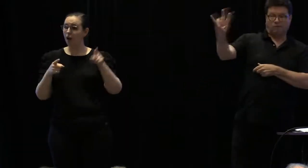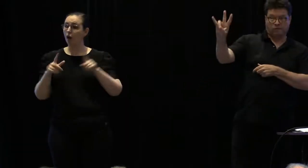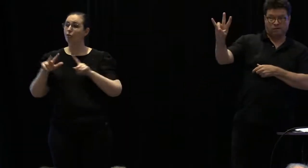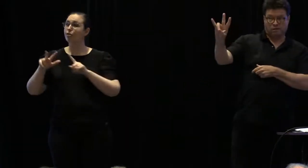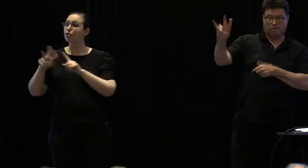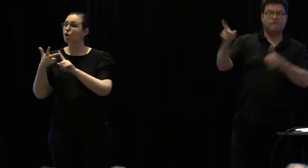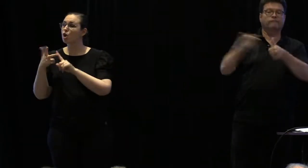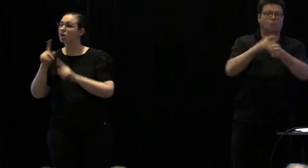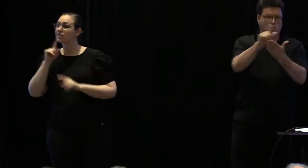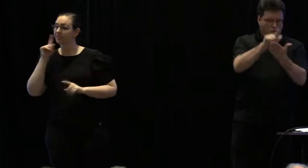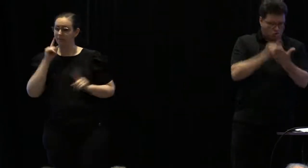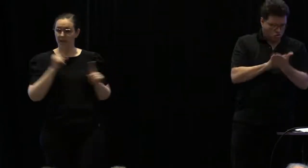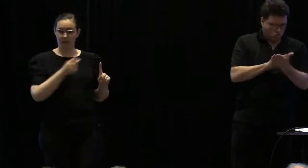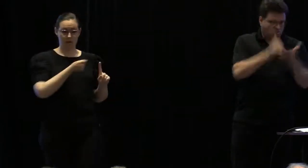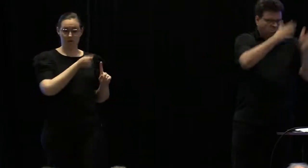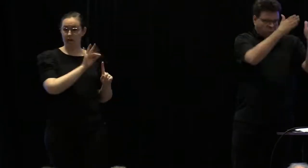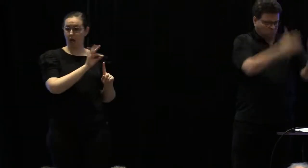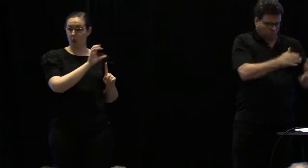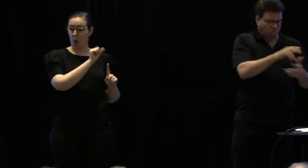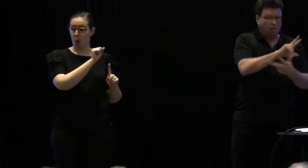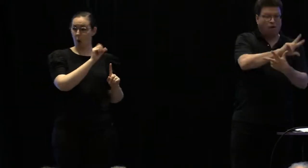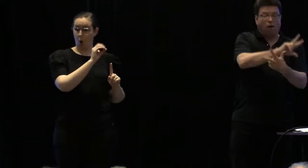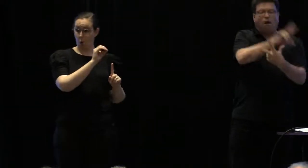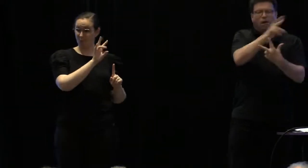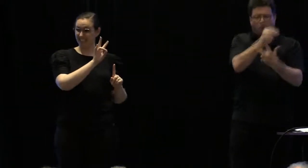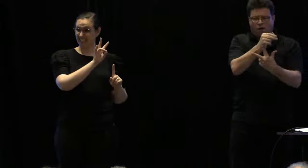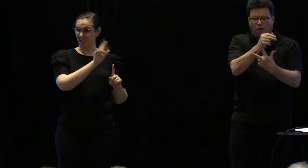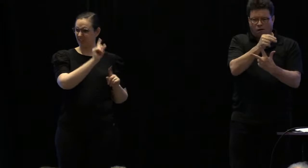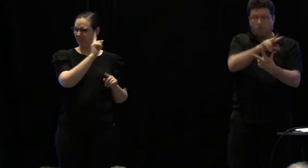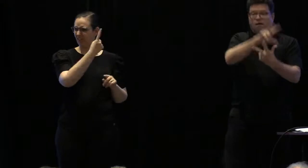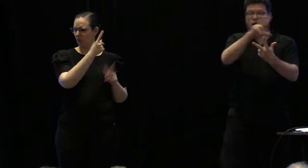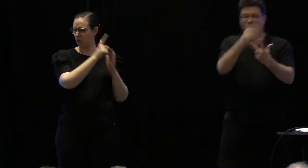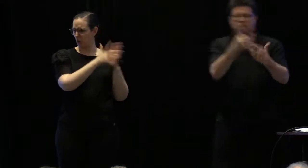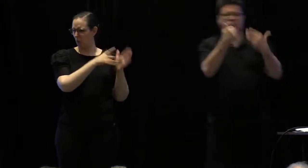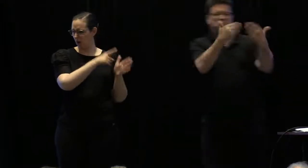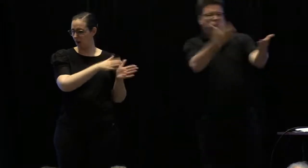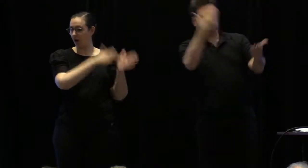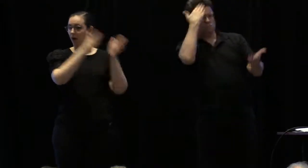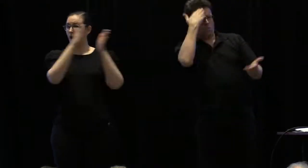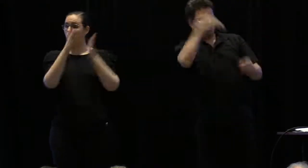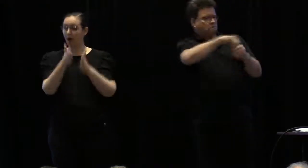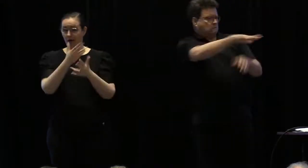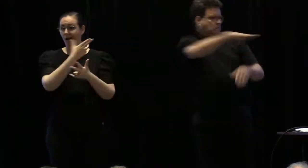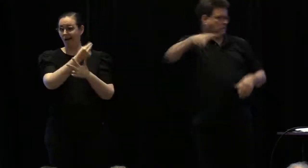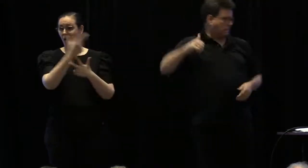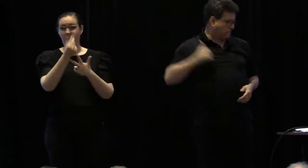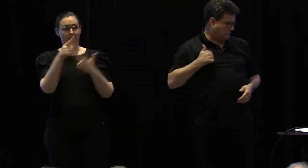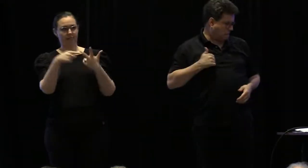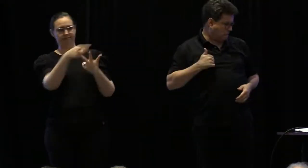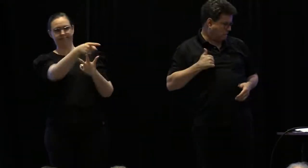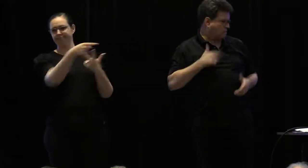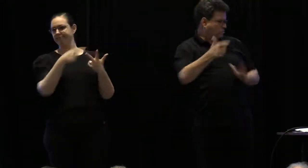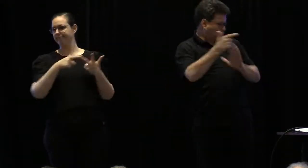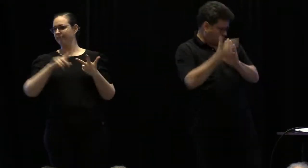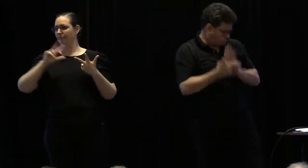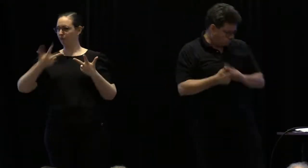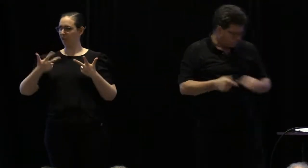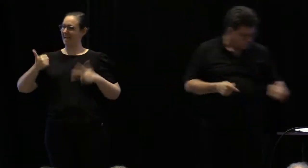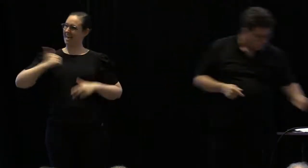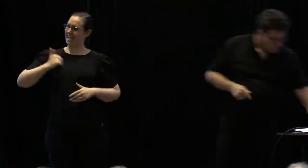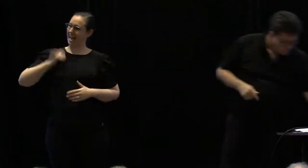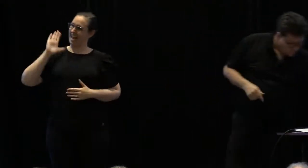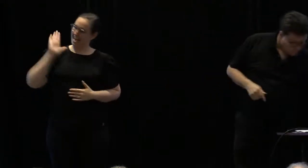1986. Initiated bar, but he is the first, not the first rather, but the third person known across